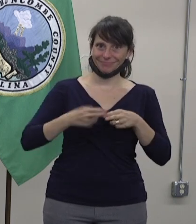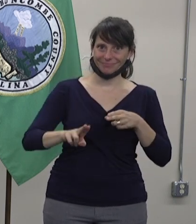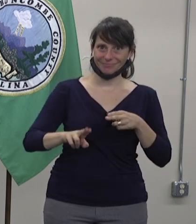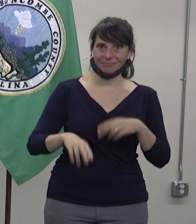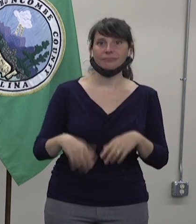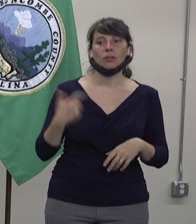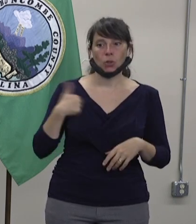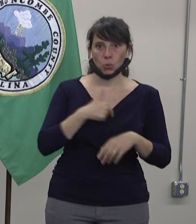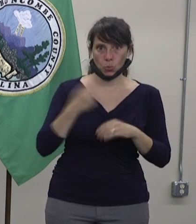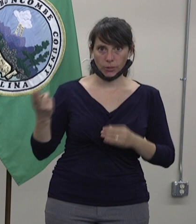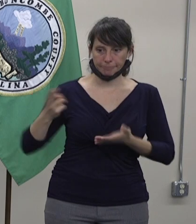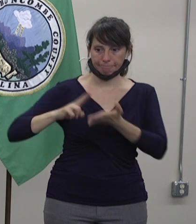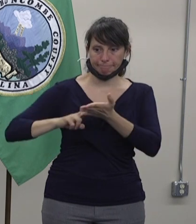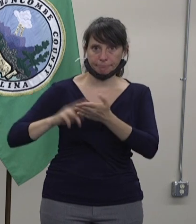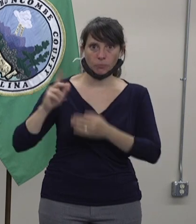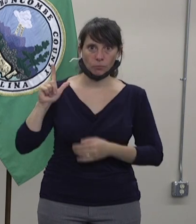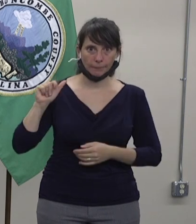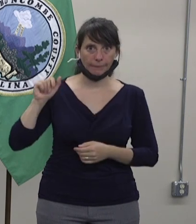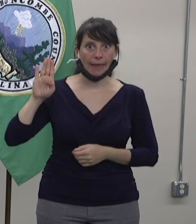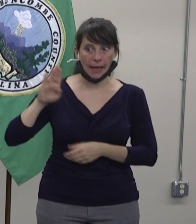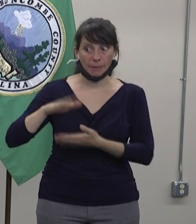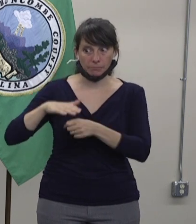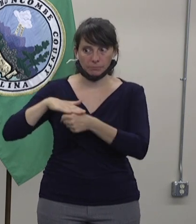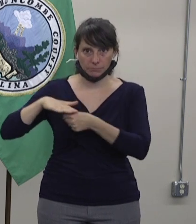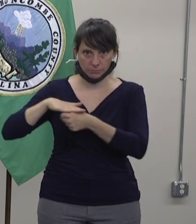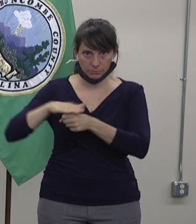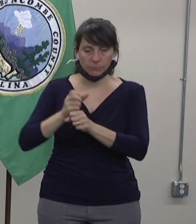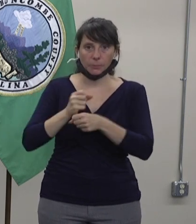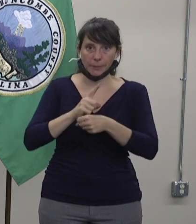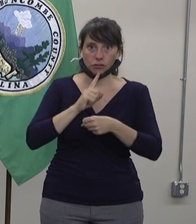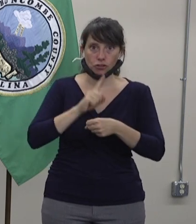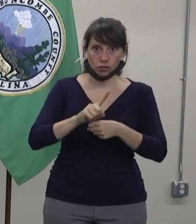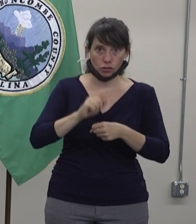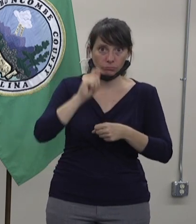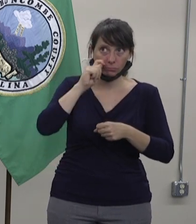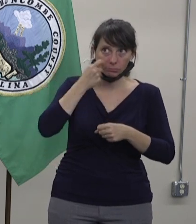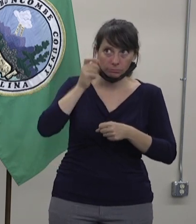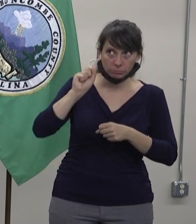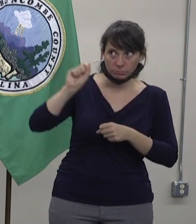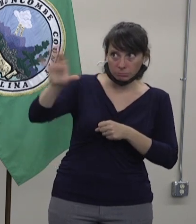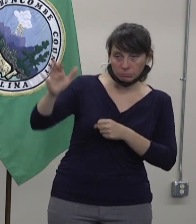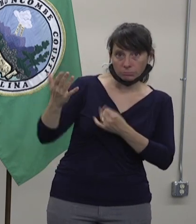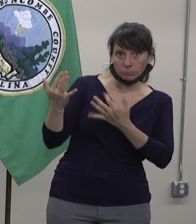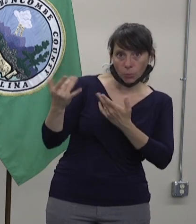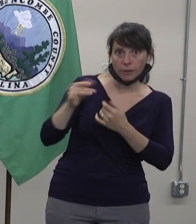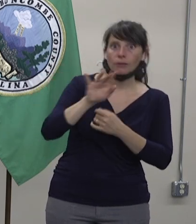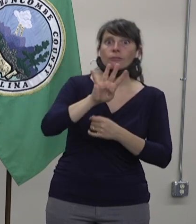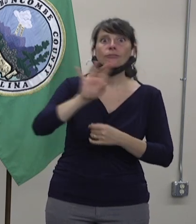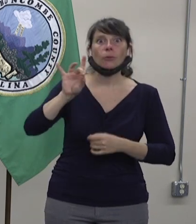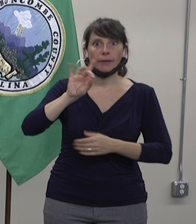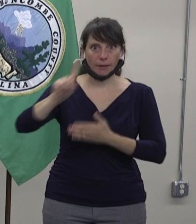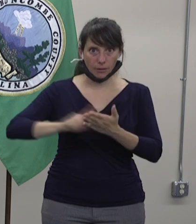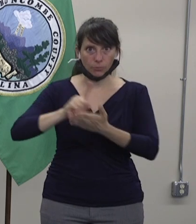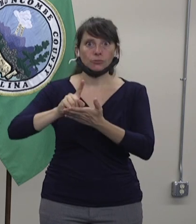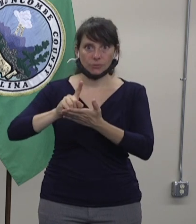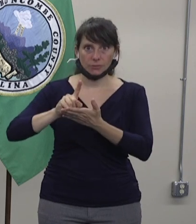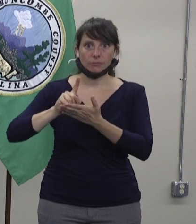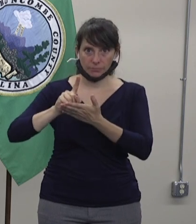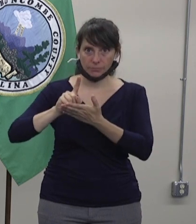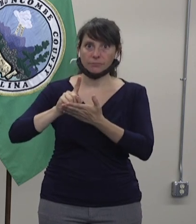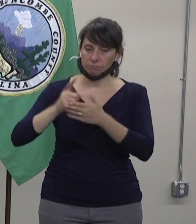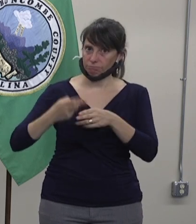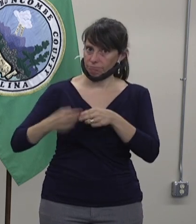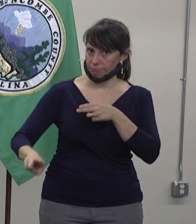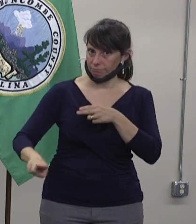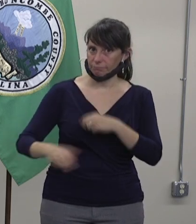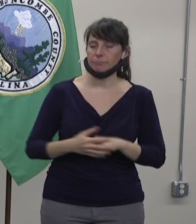local lab to ensure that test results will return within 48 hours after specimens get to the lab. The